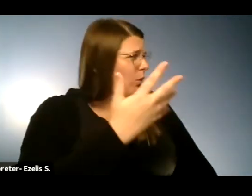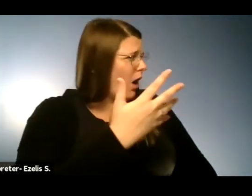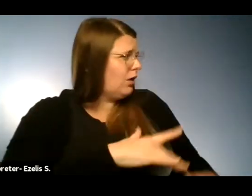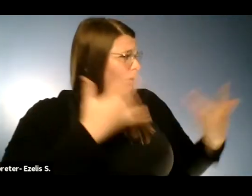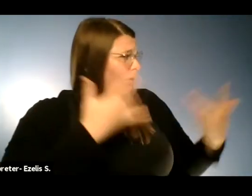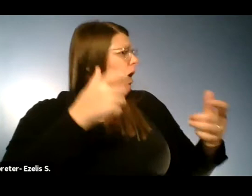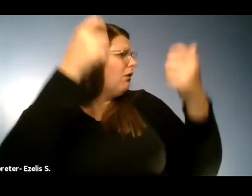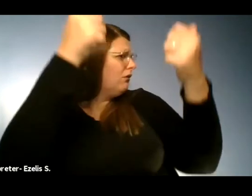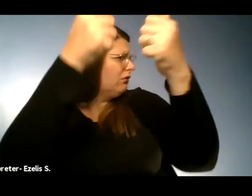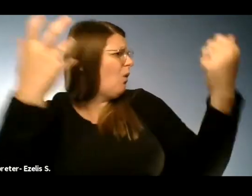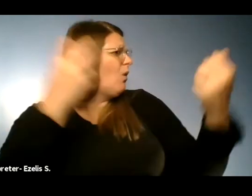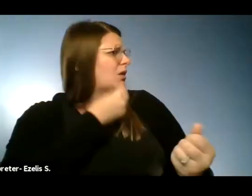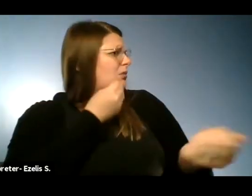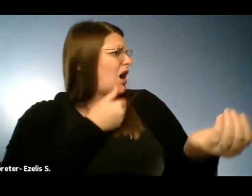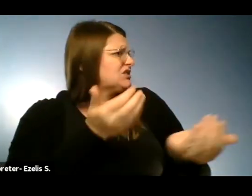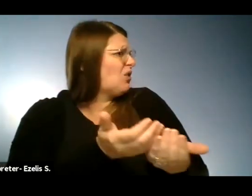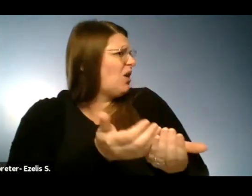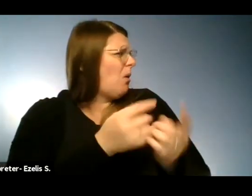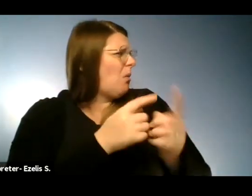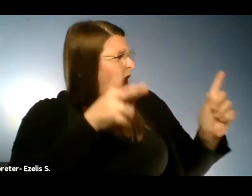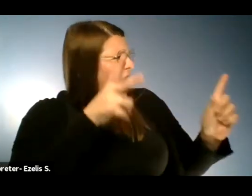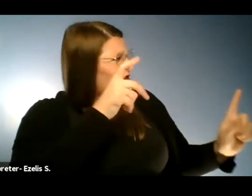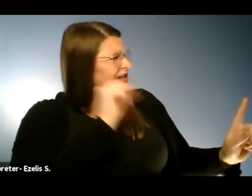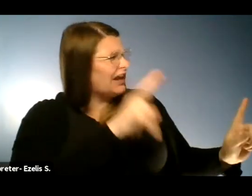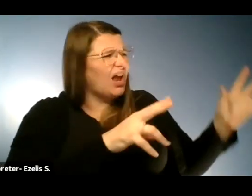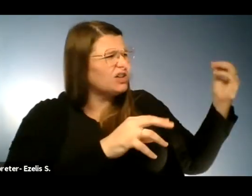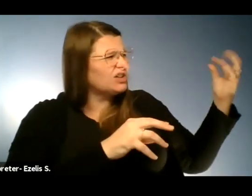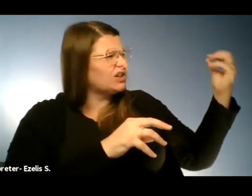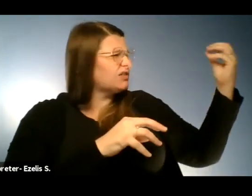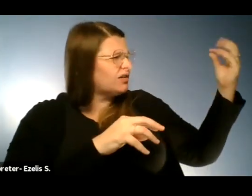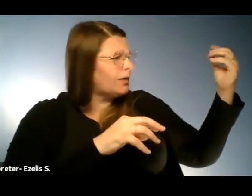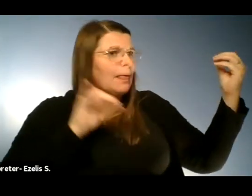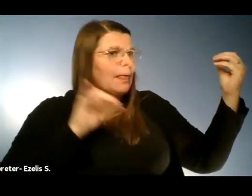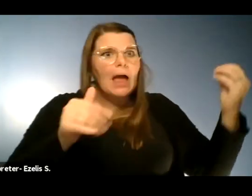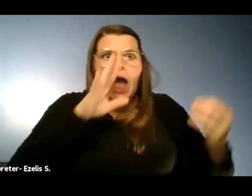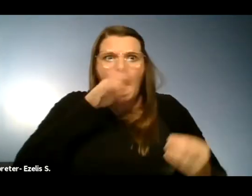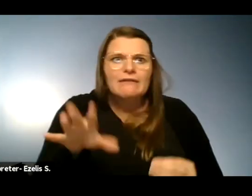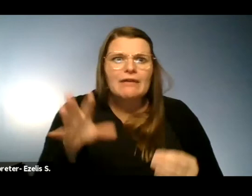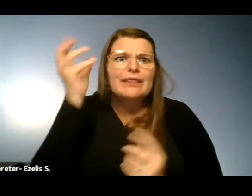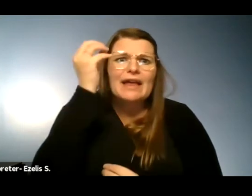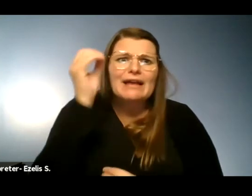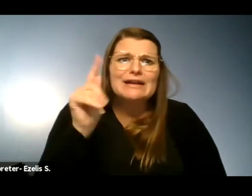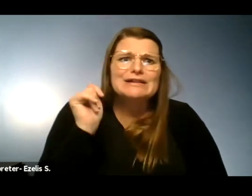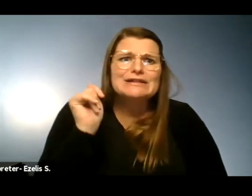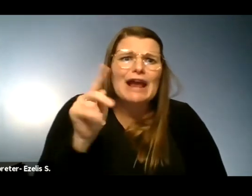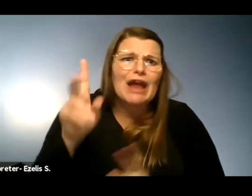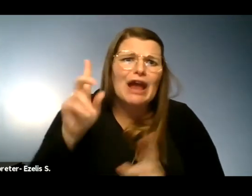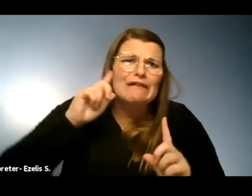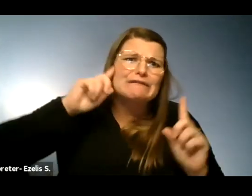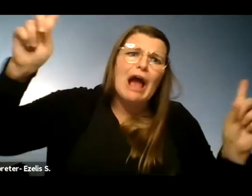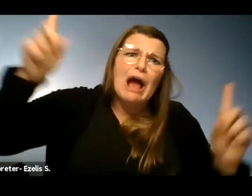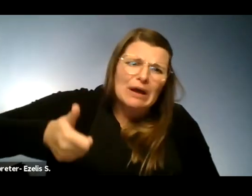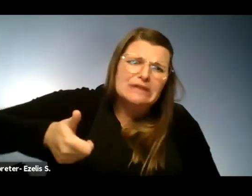crunchies. All he could hear was the TV. Maisie's little elephant was thinking, "The TV volume is what's up,